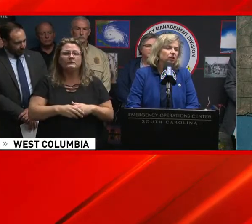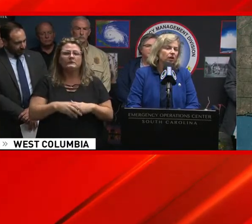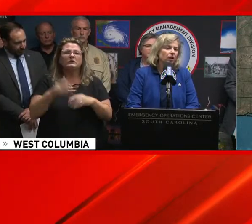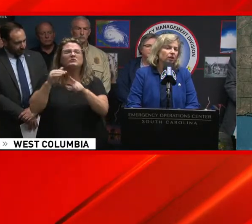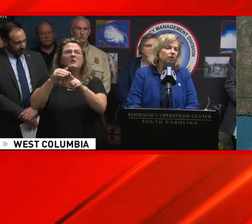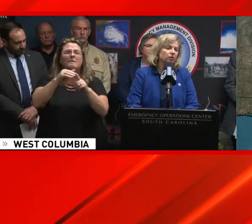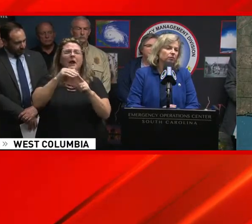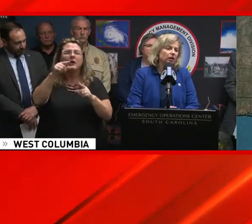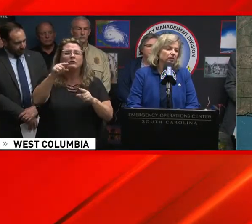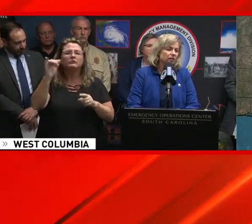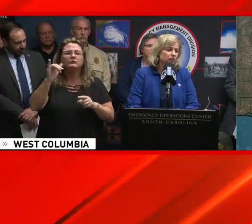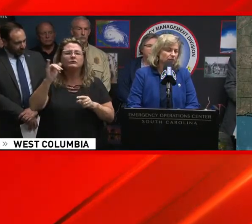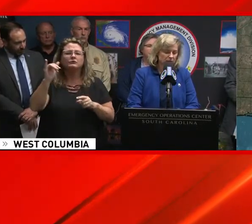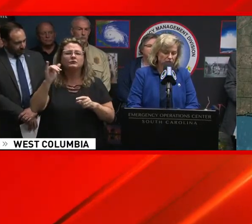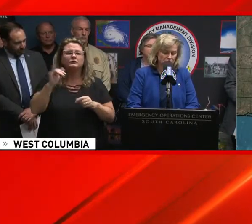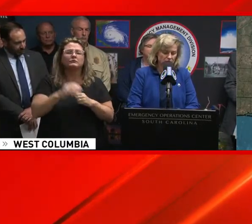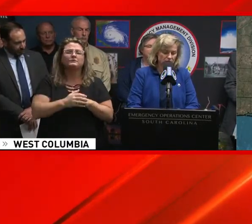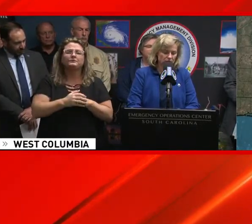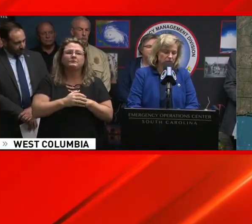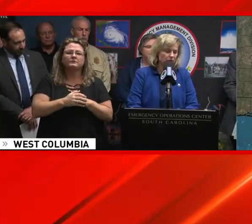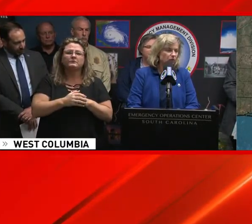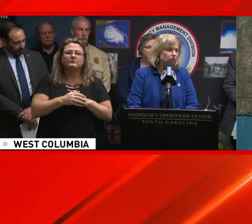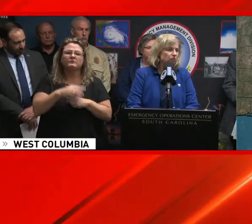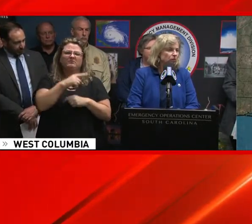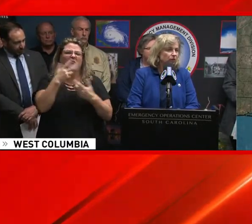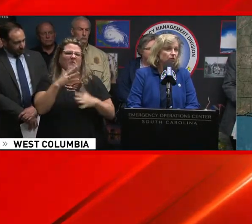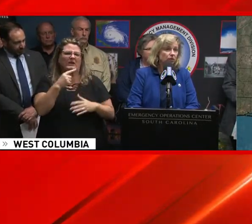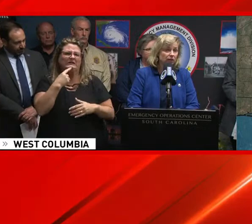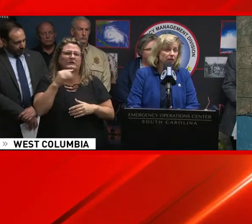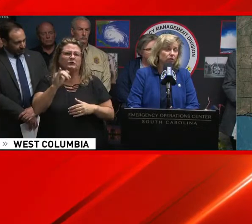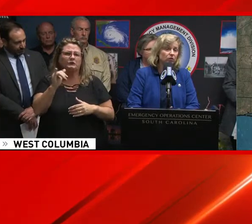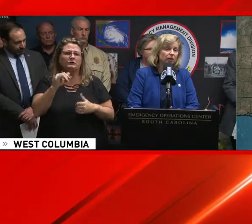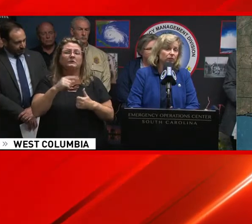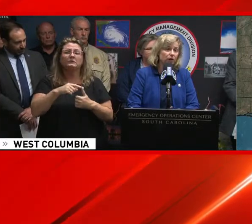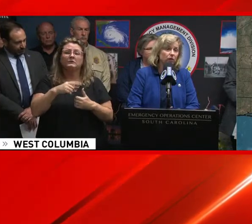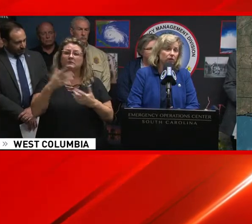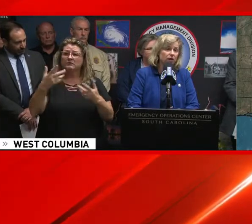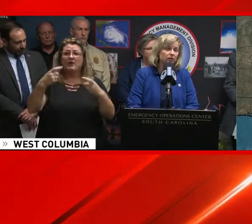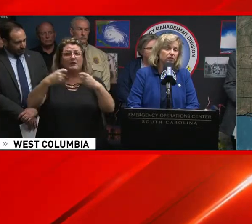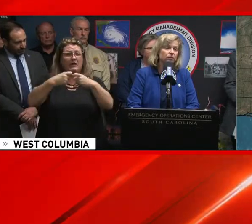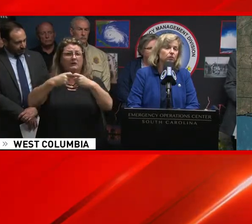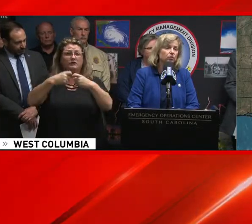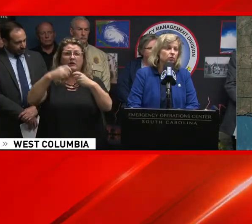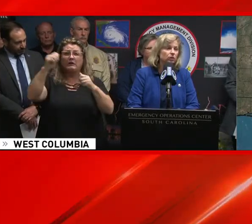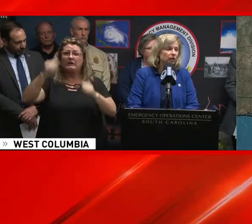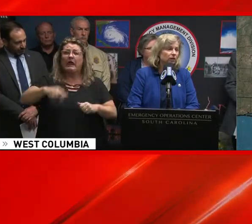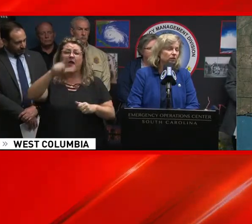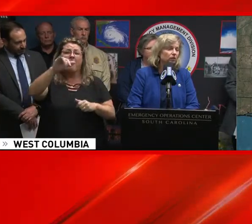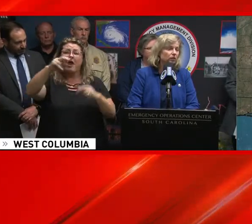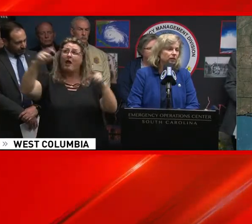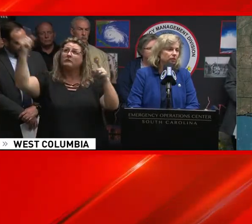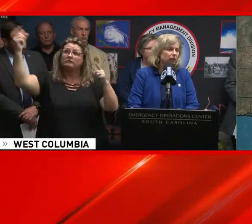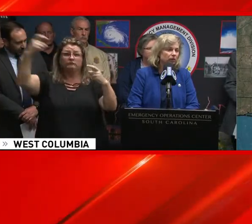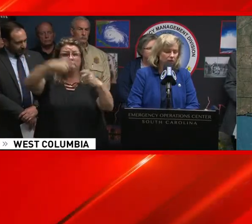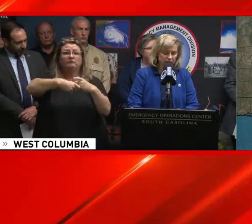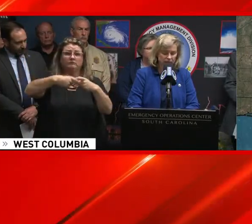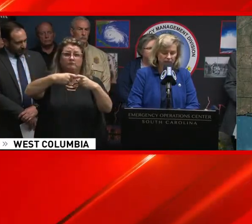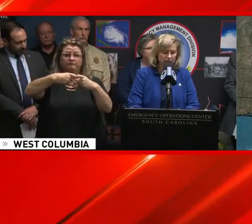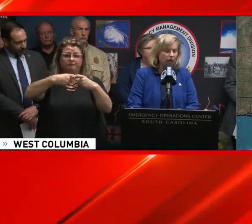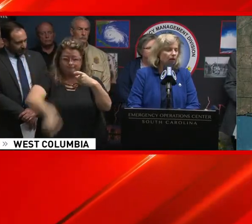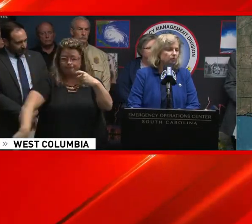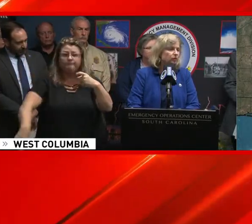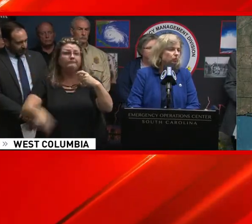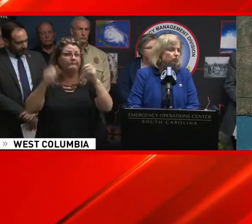reminders. As has been mentioned, you could encounter down power lines. If you do encounter a down power